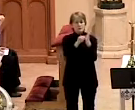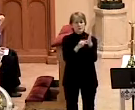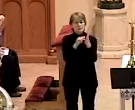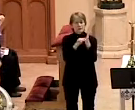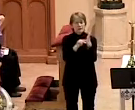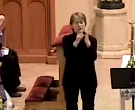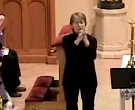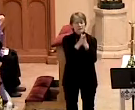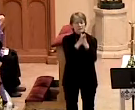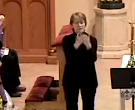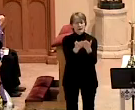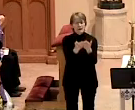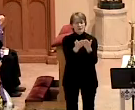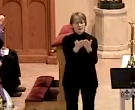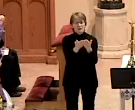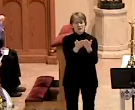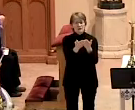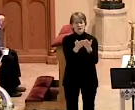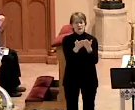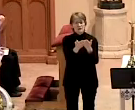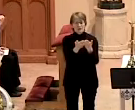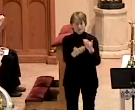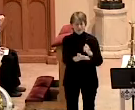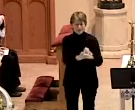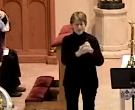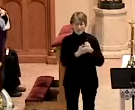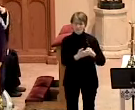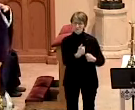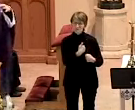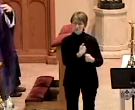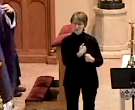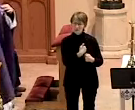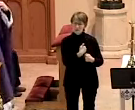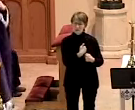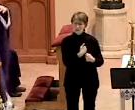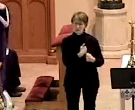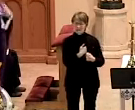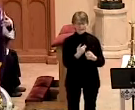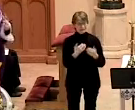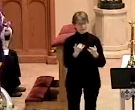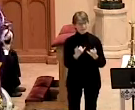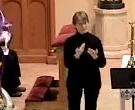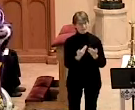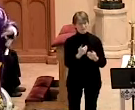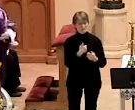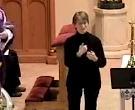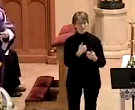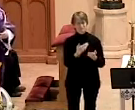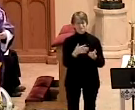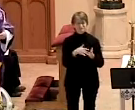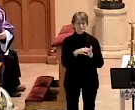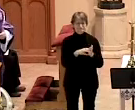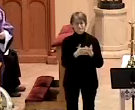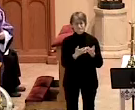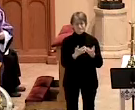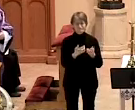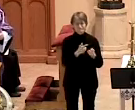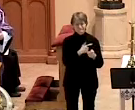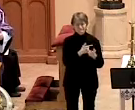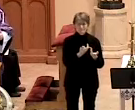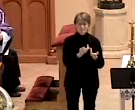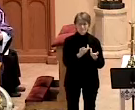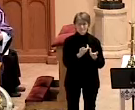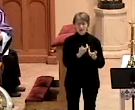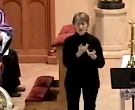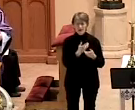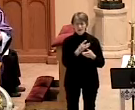I mean by that? We've gotten a little lazy. Maybe our souls have gotten a little plump with all sorts of things that don't belong